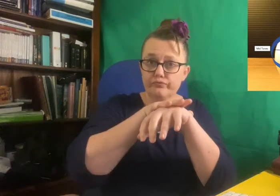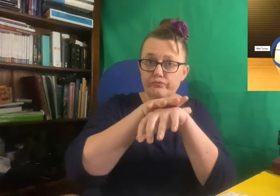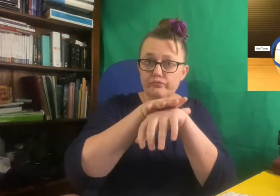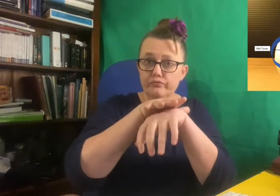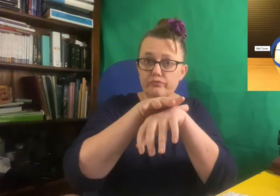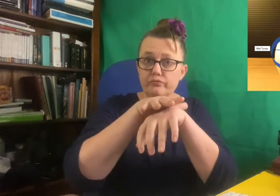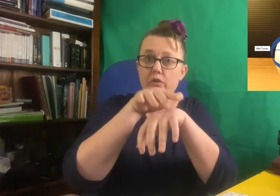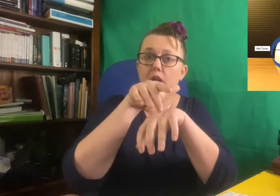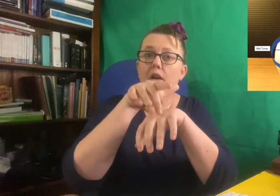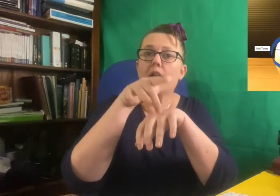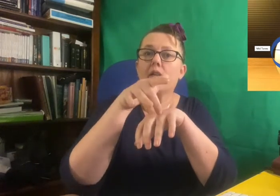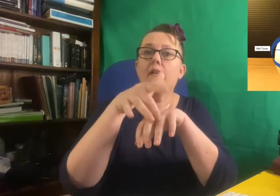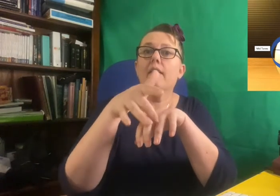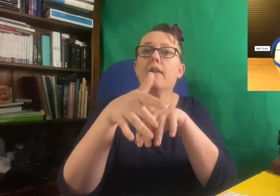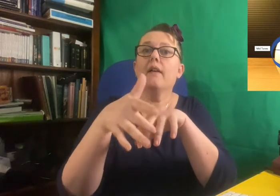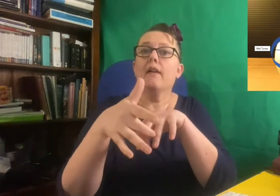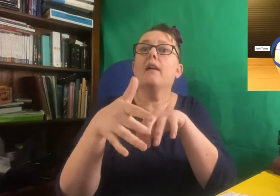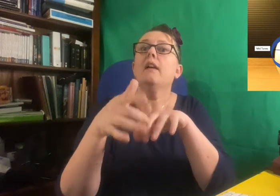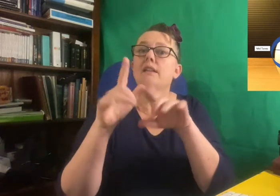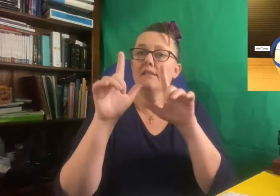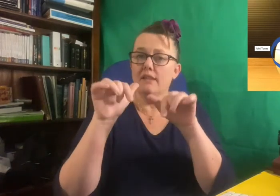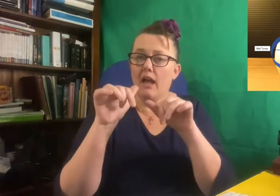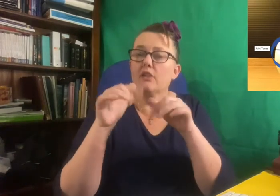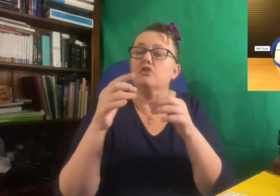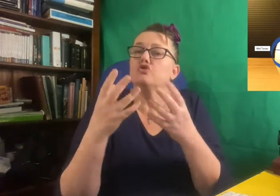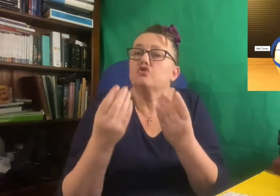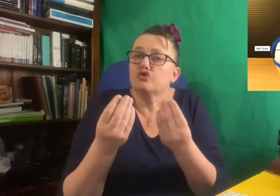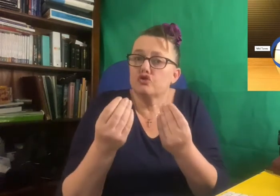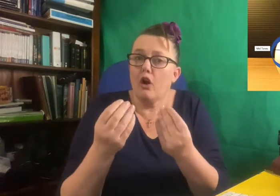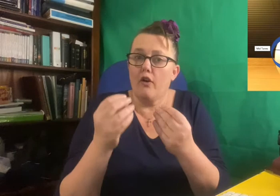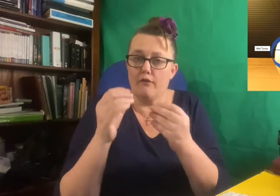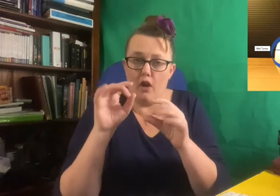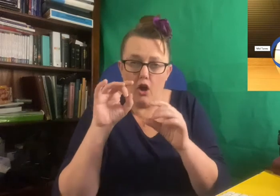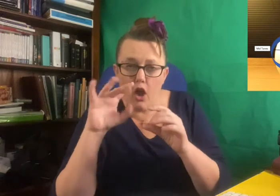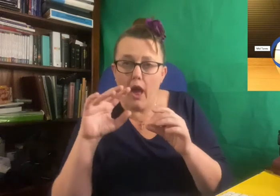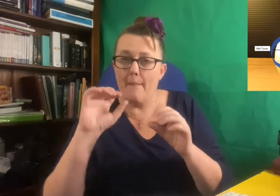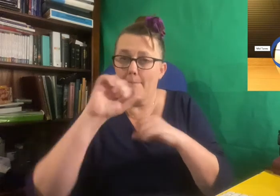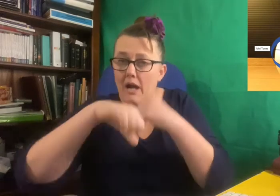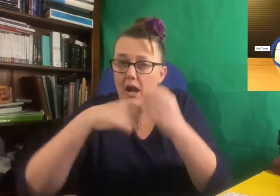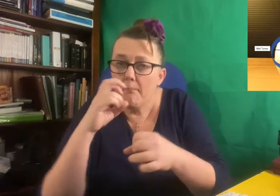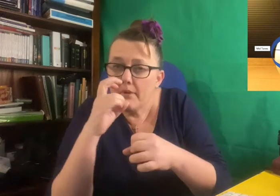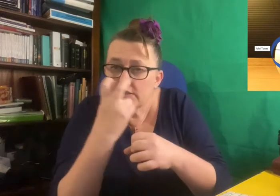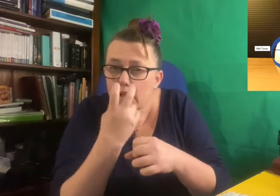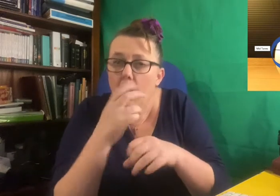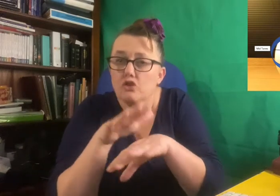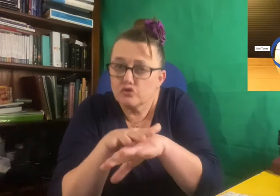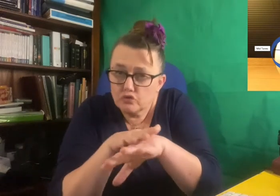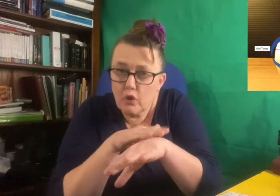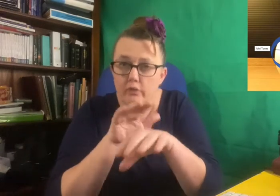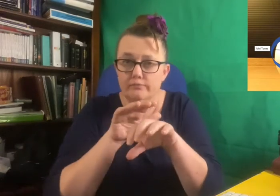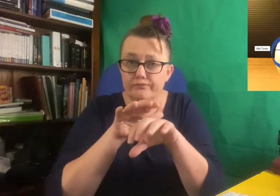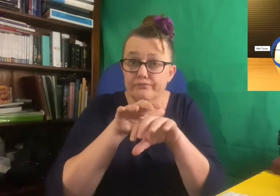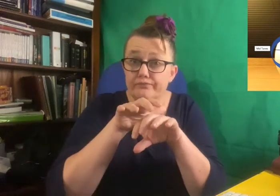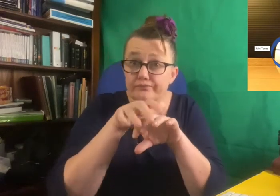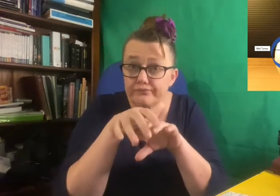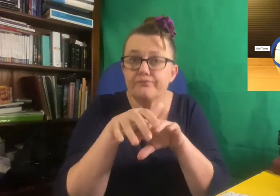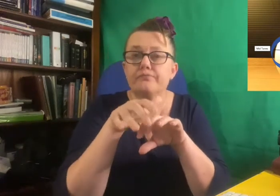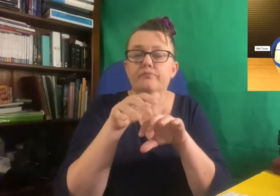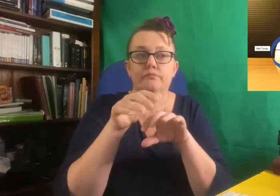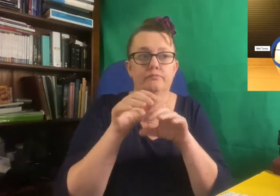away. So the light just starts to soften a bit and it will become more